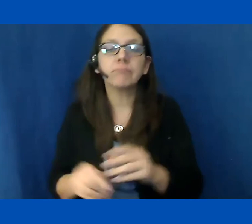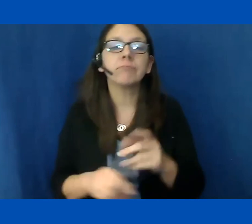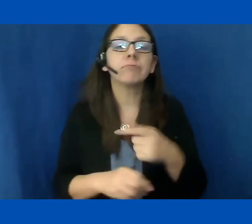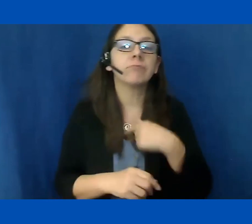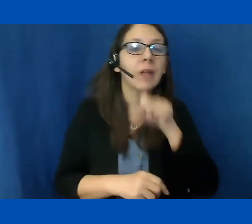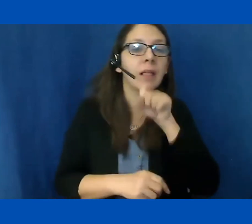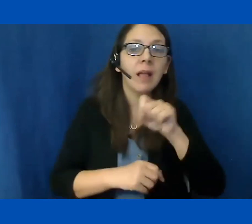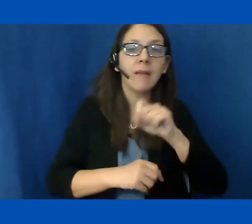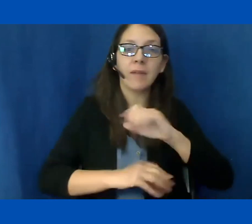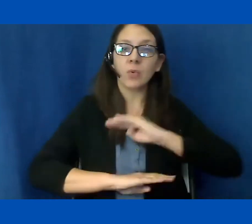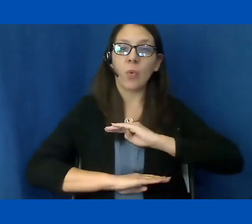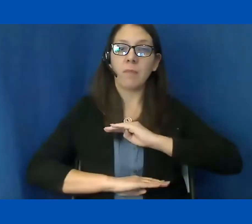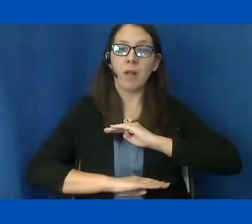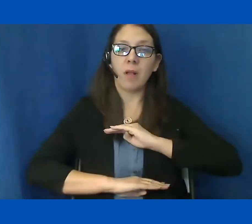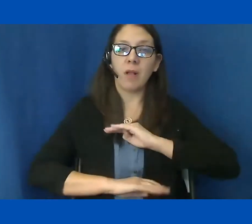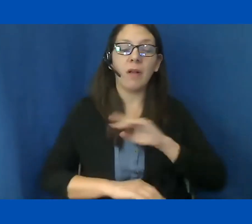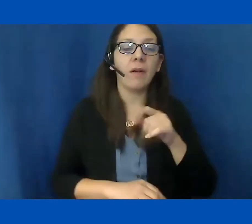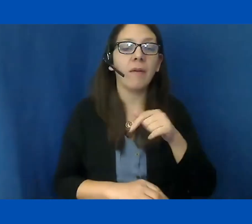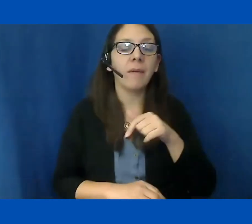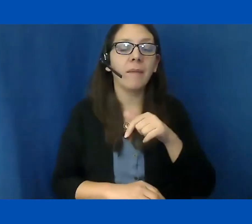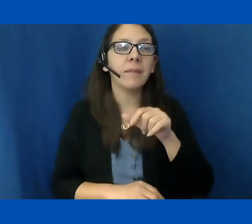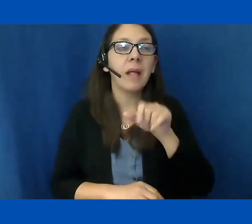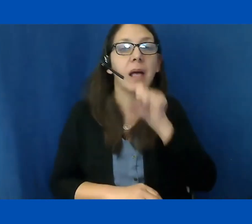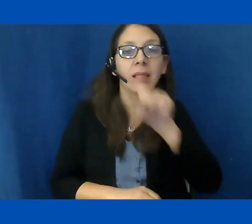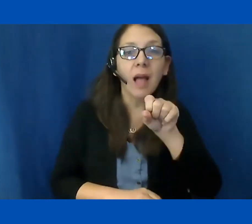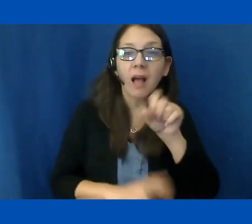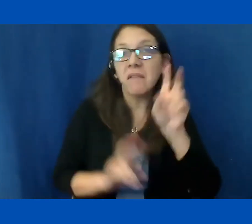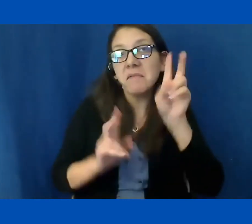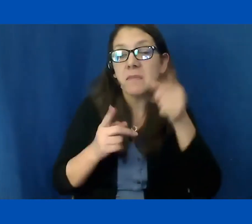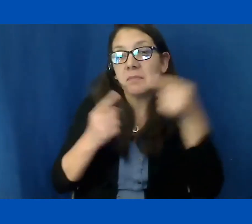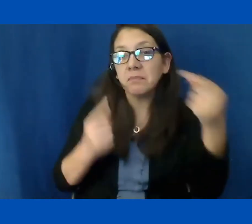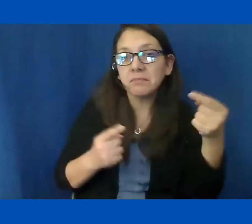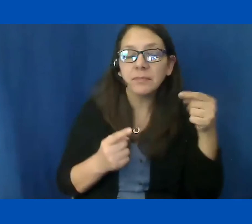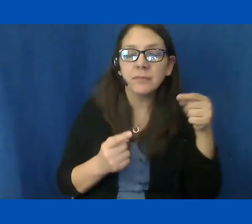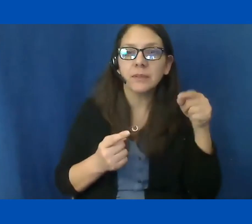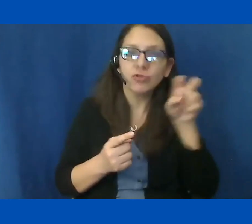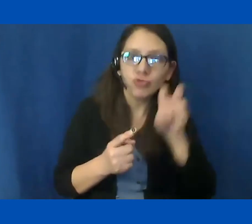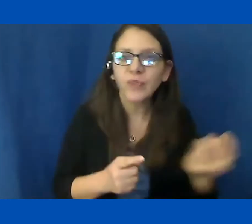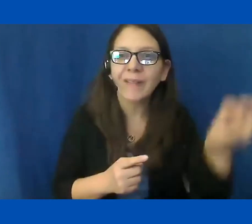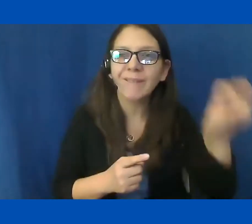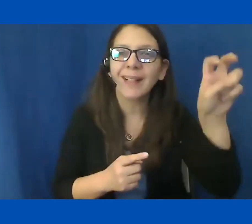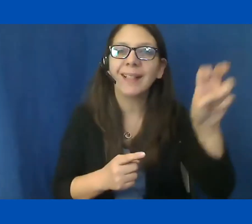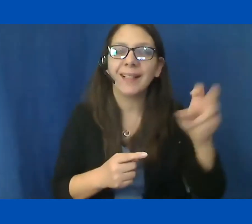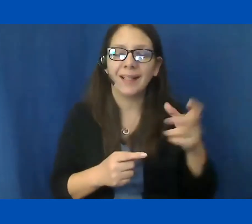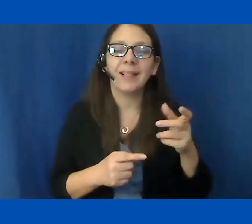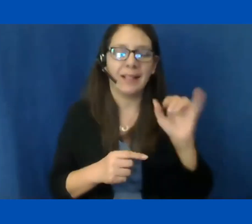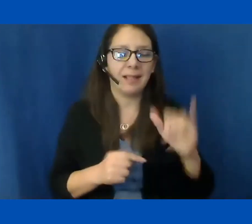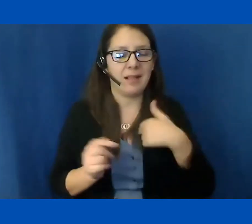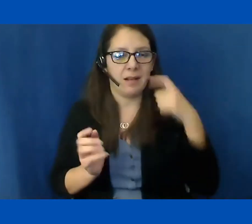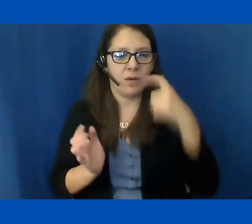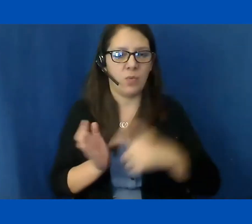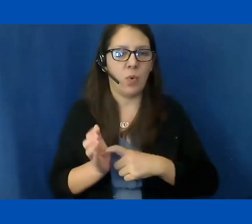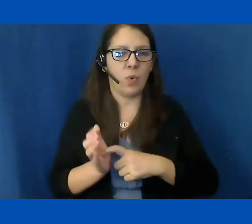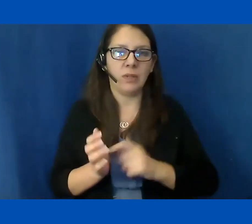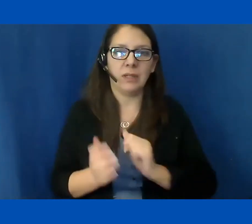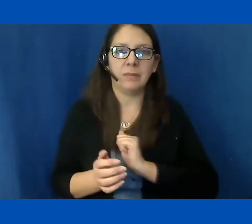love travel. So some of those things tend to be opposites, and that's what I've noticed for myself. And